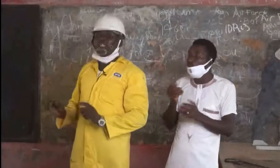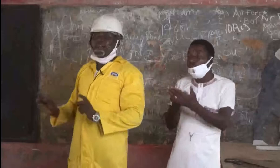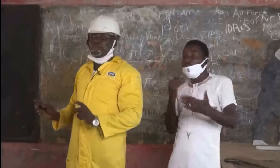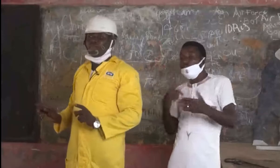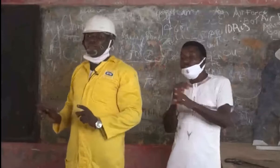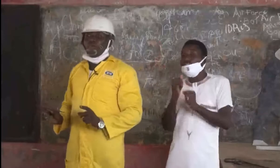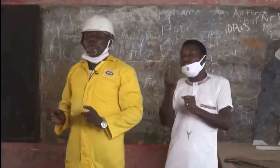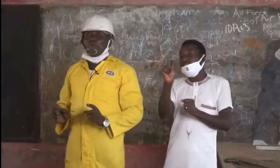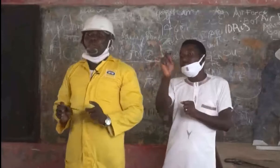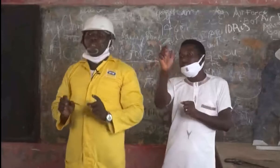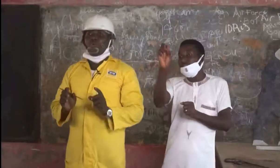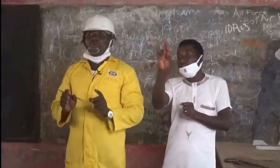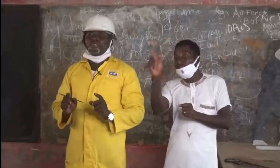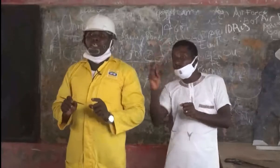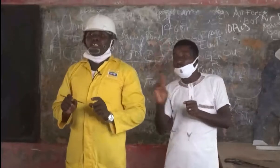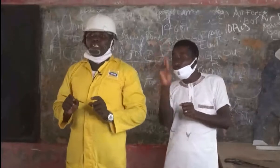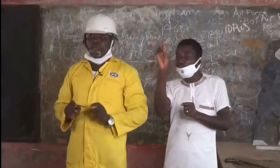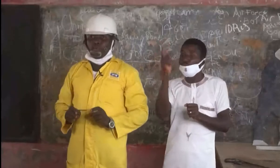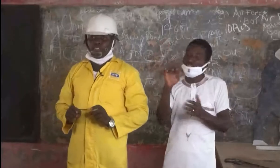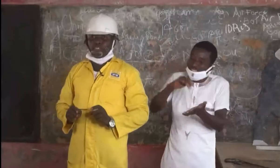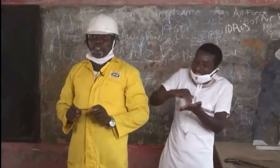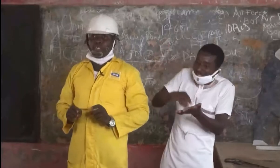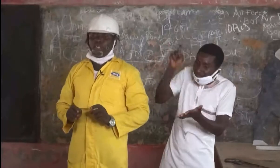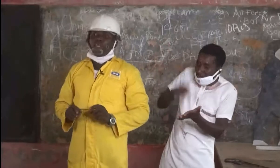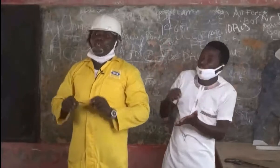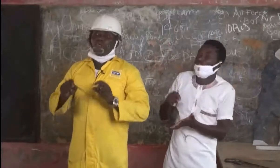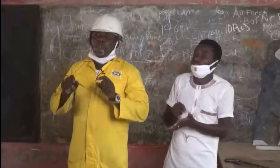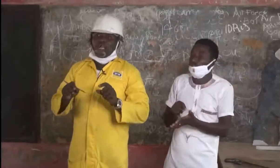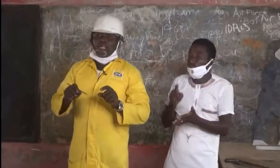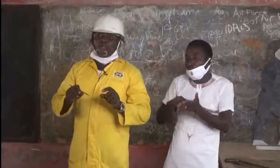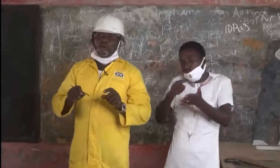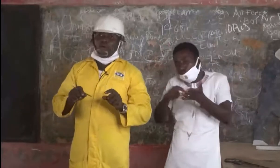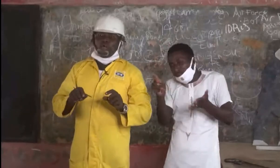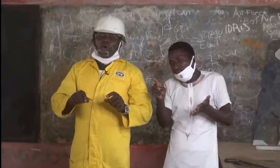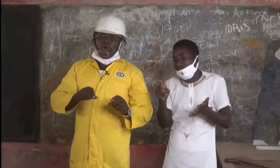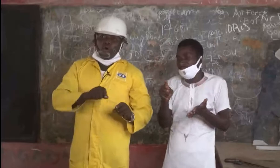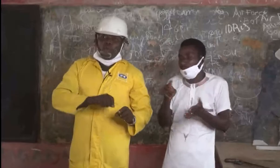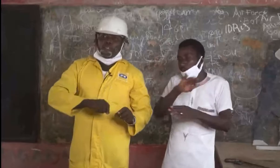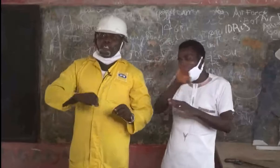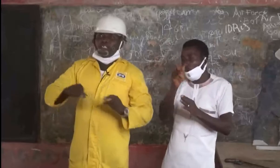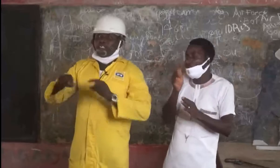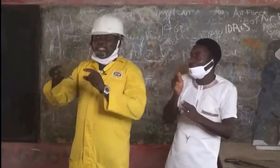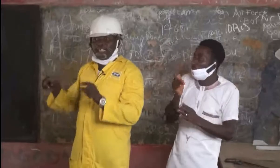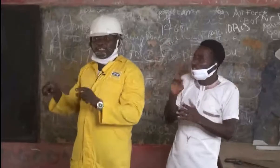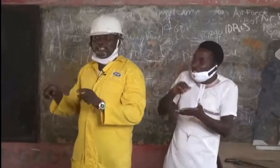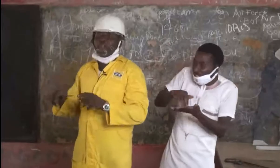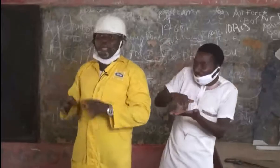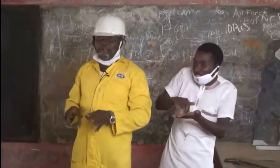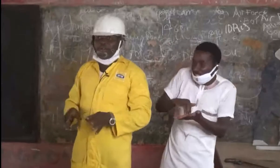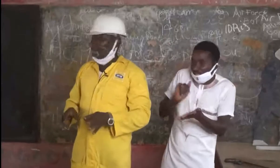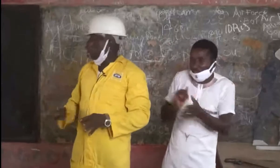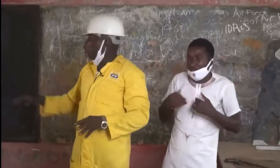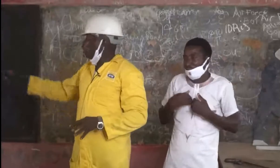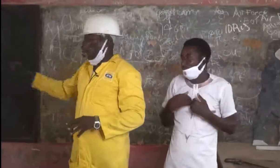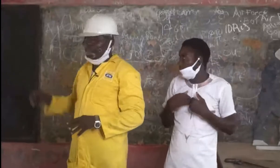before we get the radius, we use the center punch to mark all the centers that we